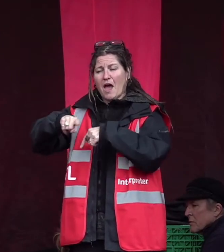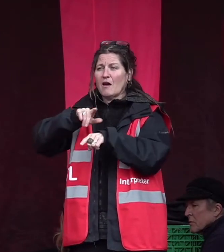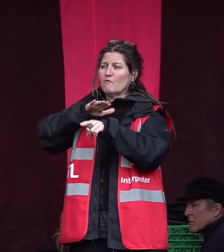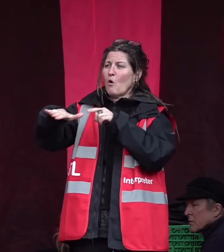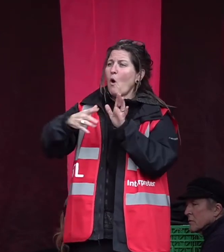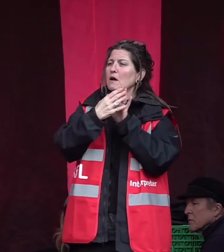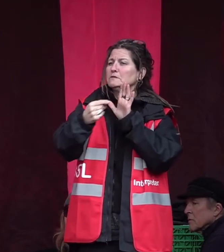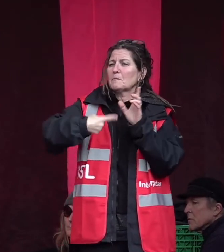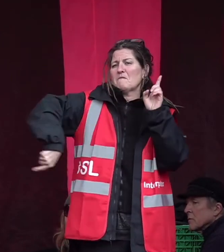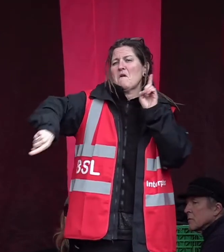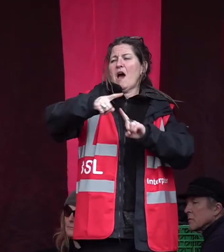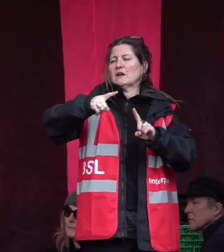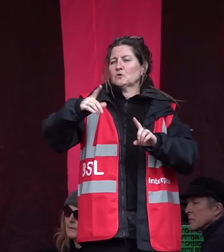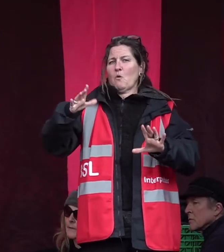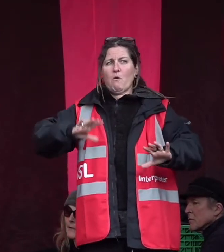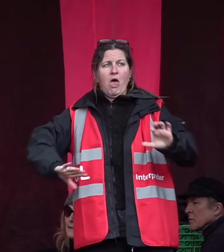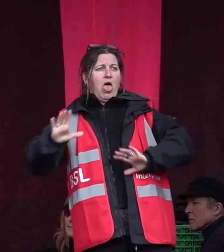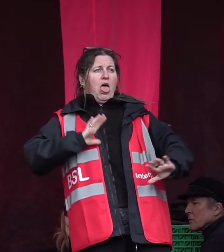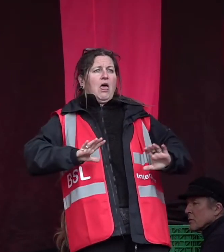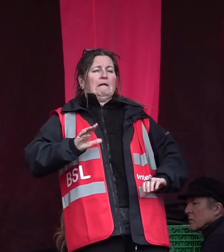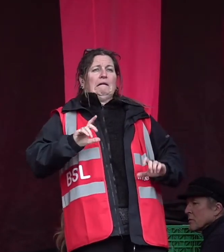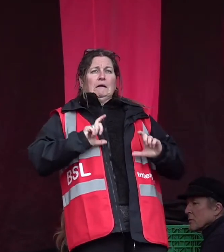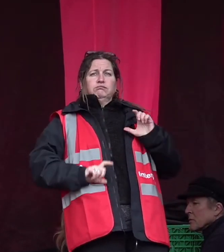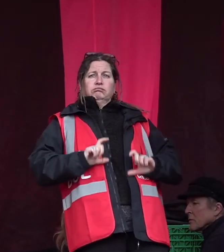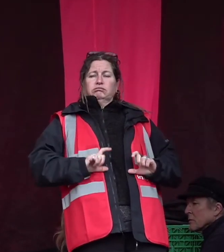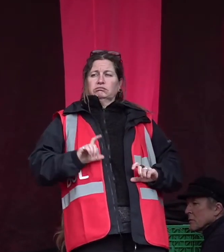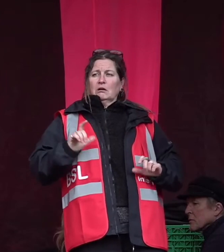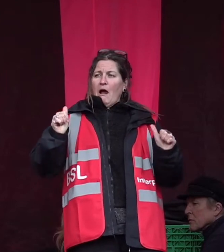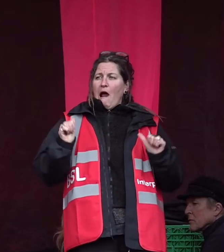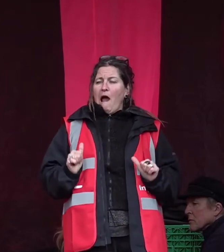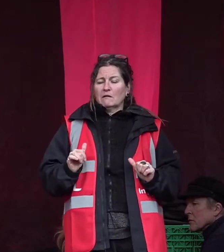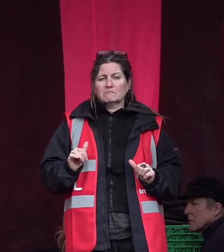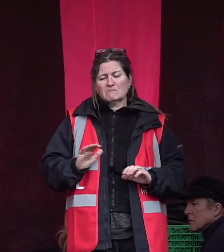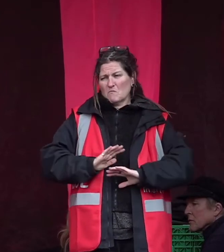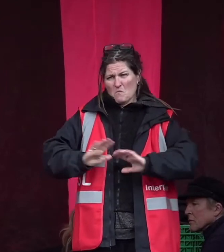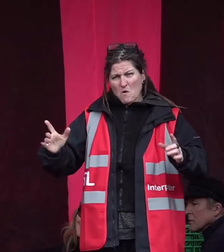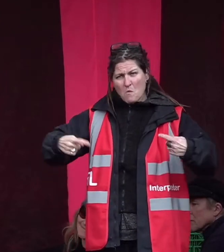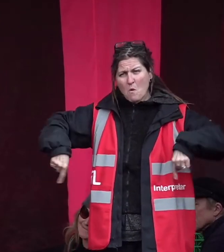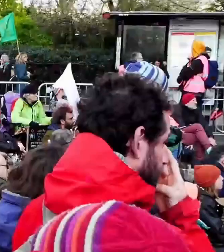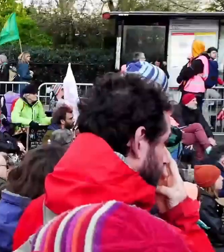we're not going to do that. We're not going to stand for it. We cannot stand for it.